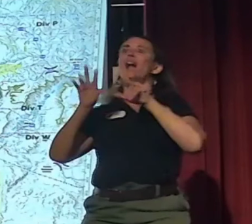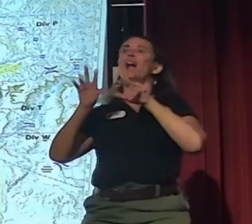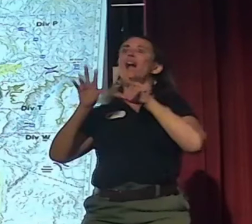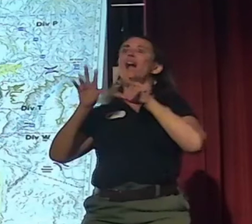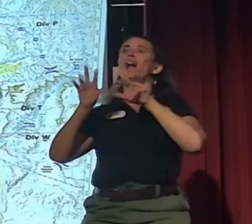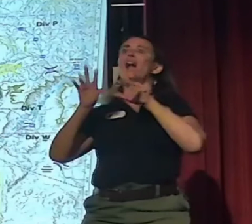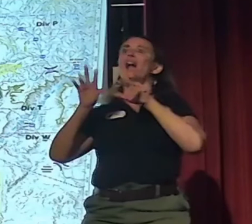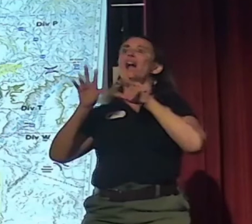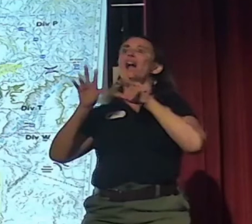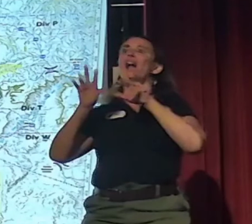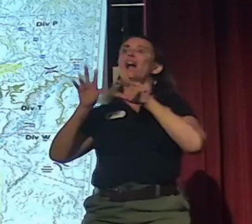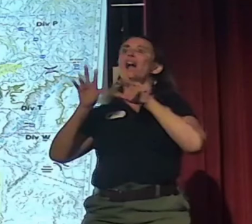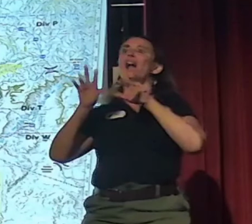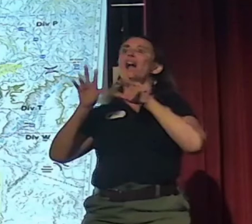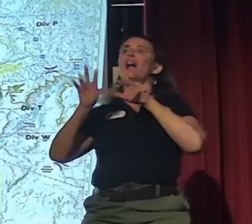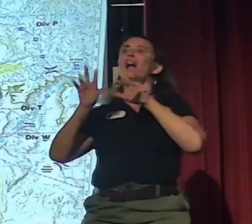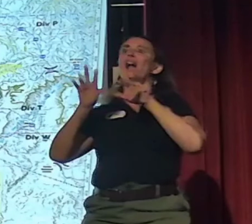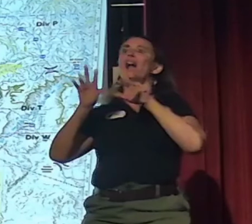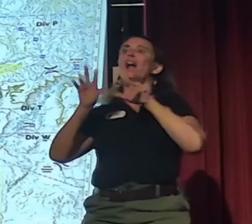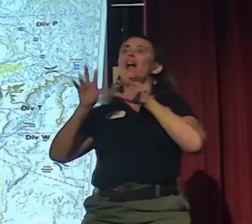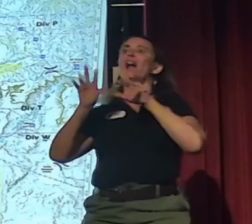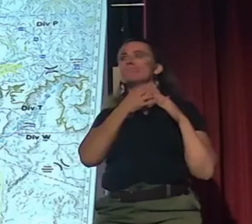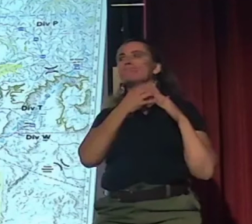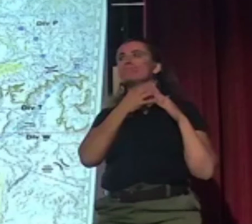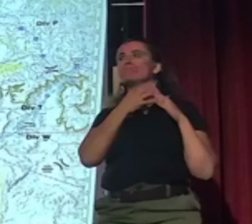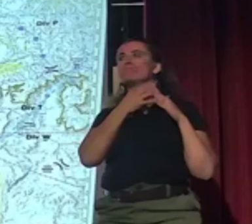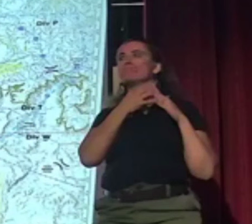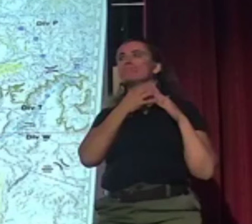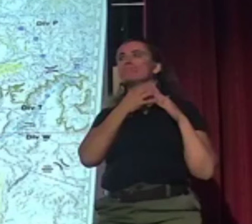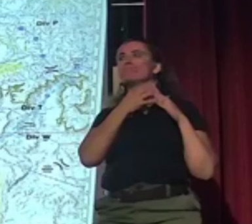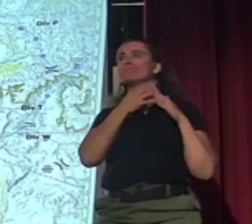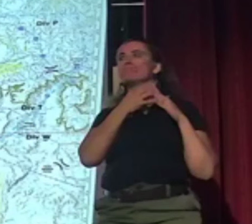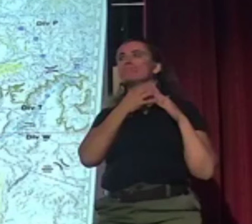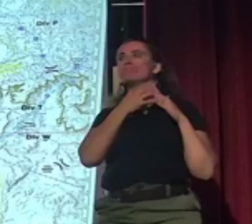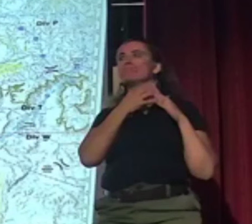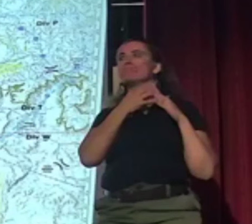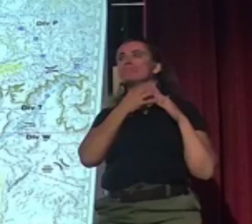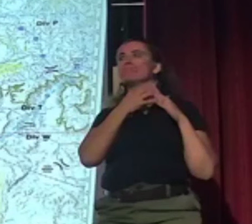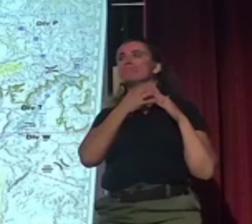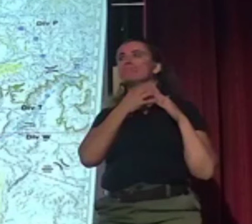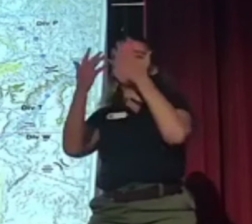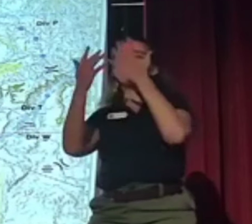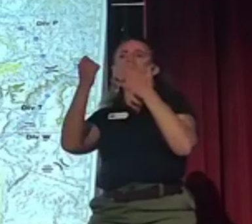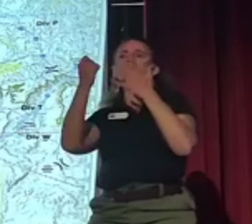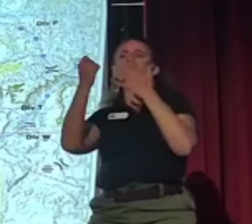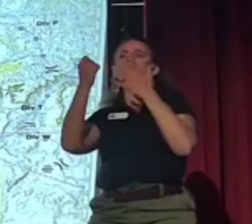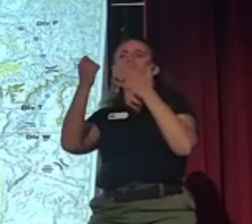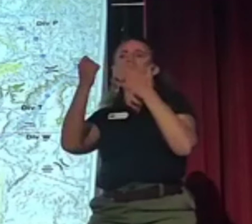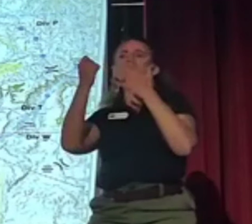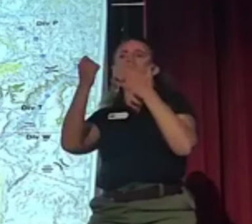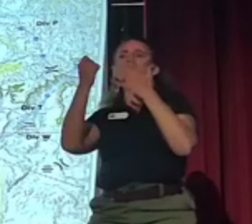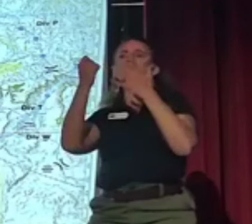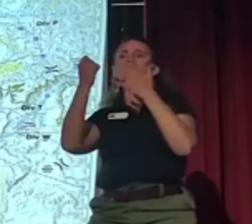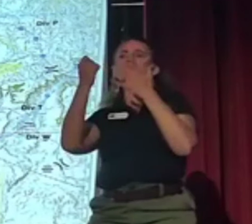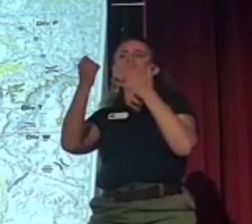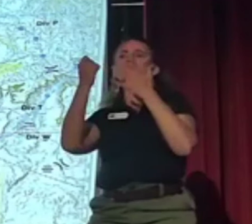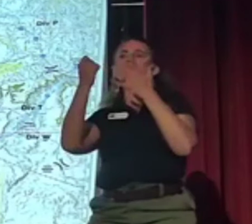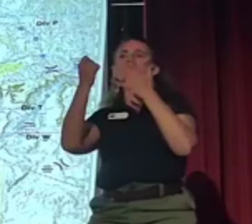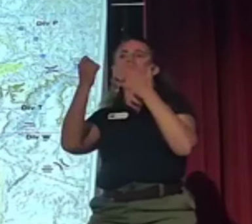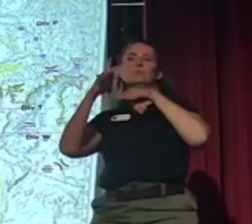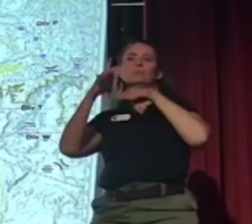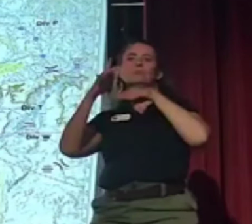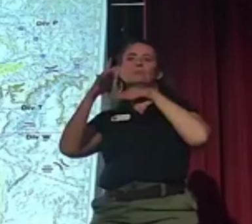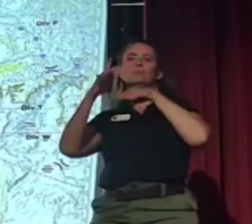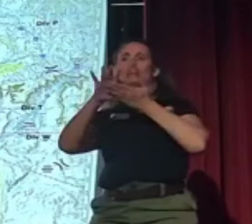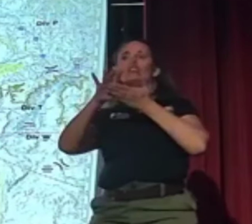fire. Community members, public, they want to go look at the fire. We want those lanes open so those firefighters can do a really good job and